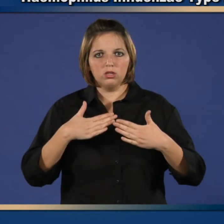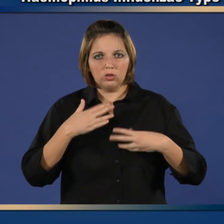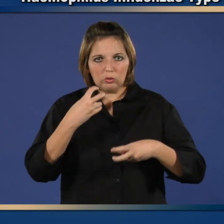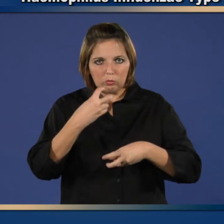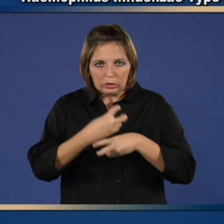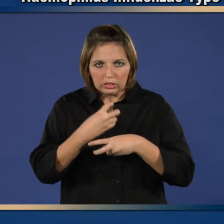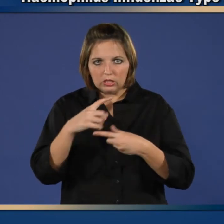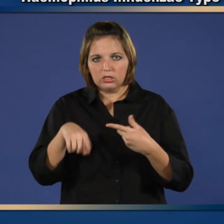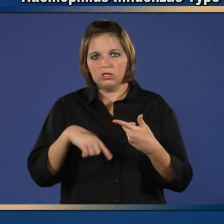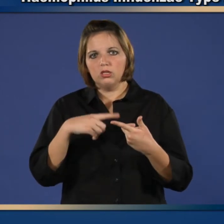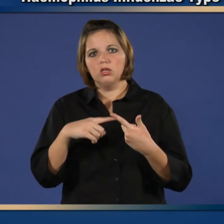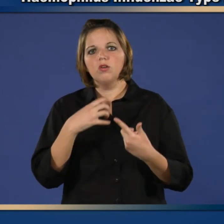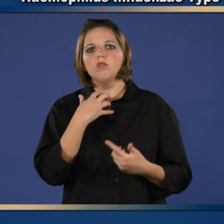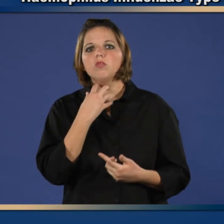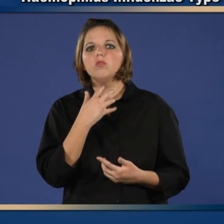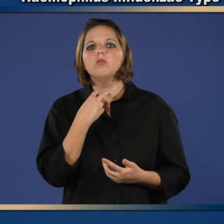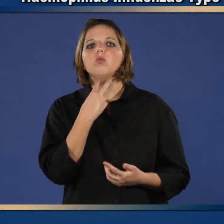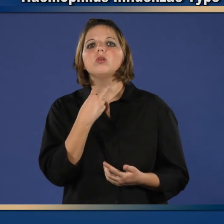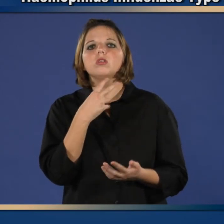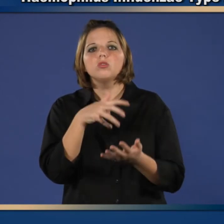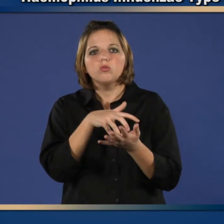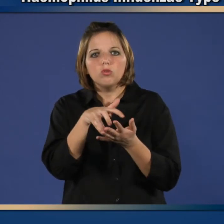hoarseness or wheezing,